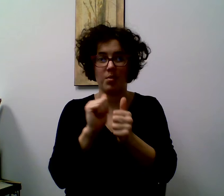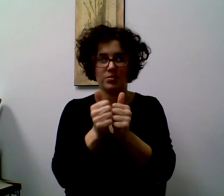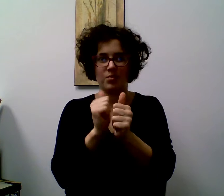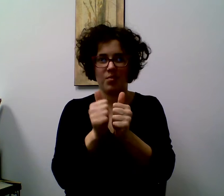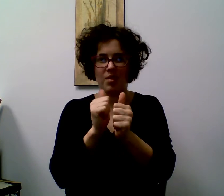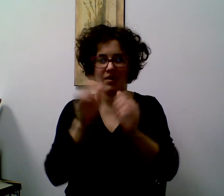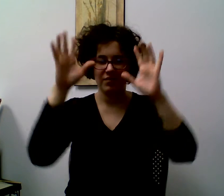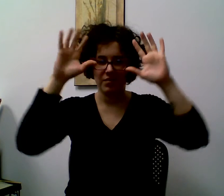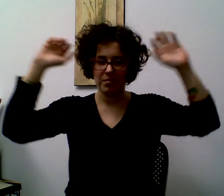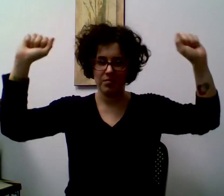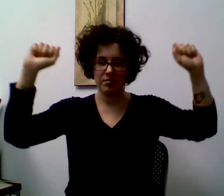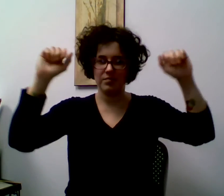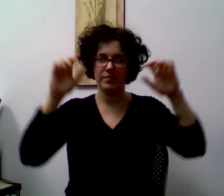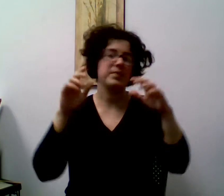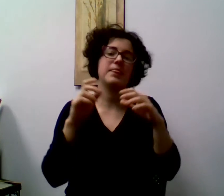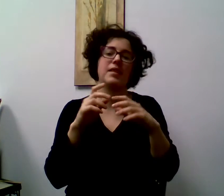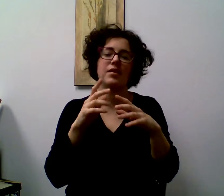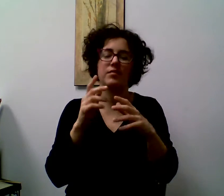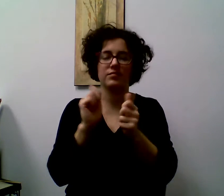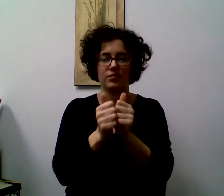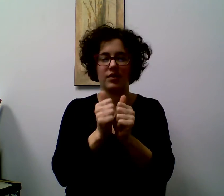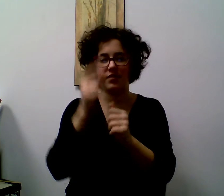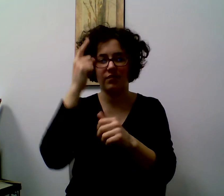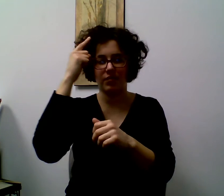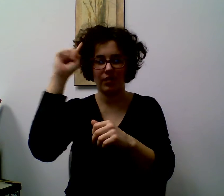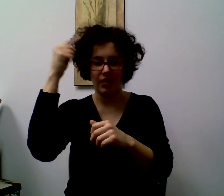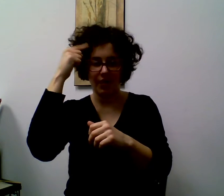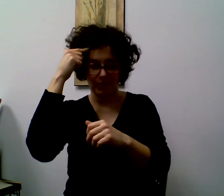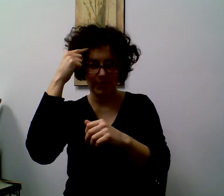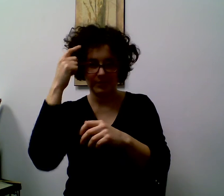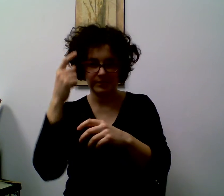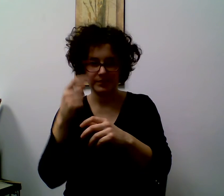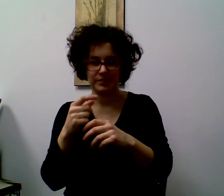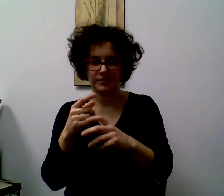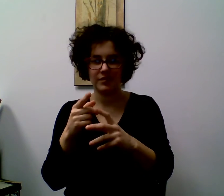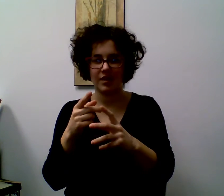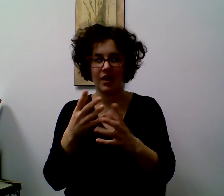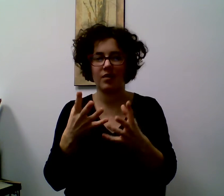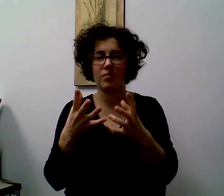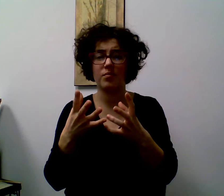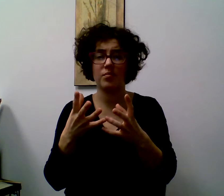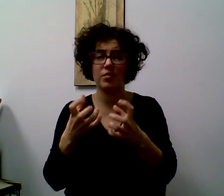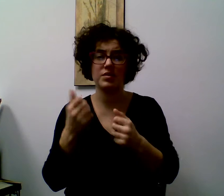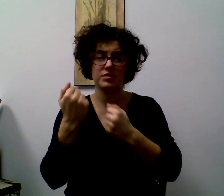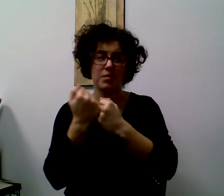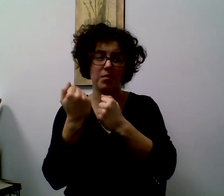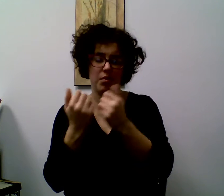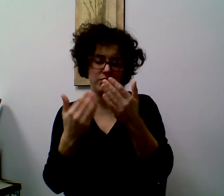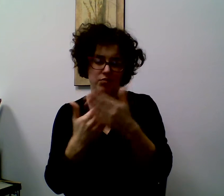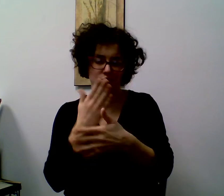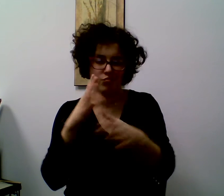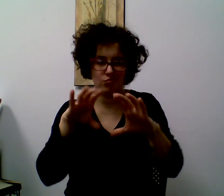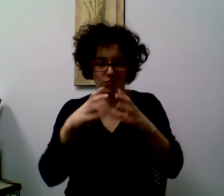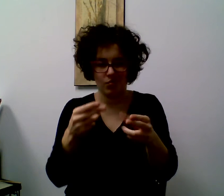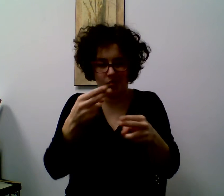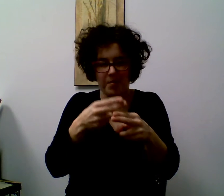an early supporter of the new party and helped to recruit others to its cause. Meanwhile, the Democratic Party was shaken when events in the